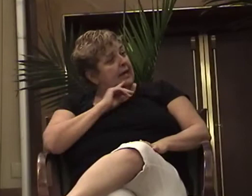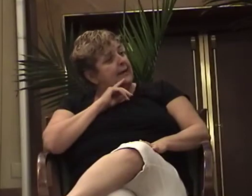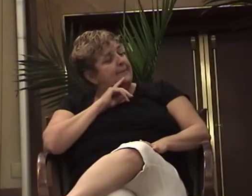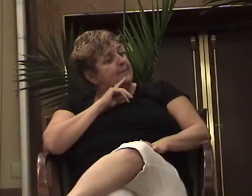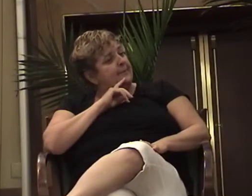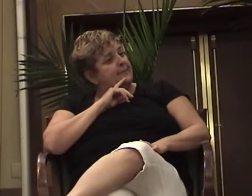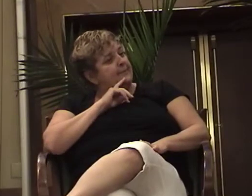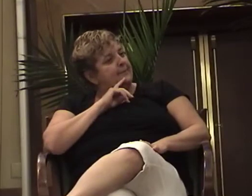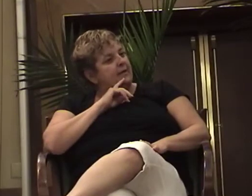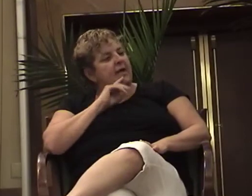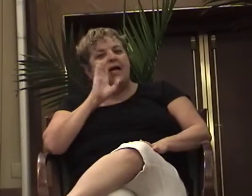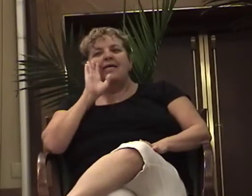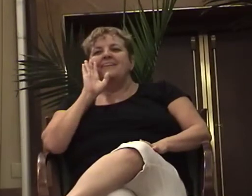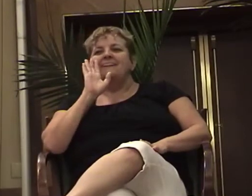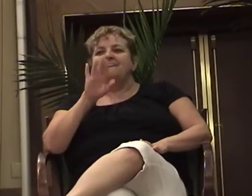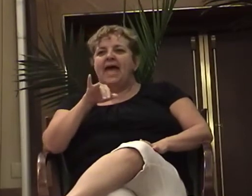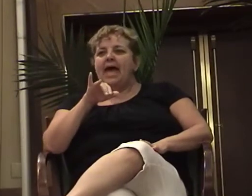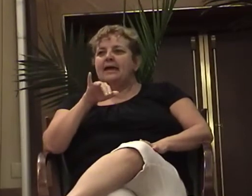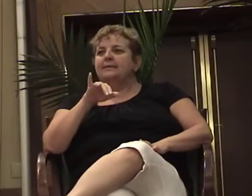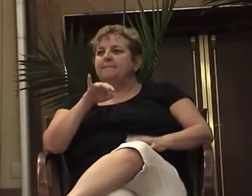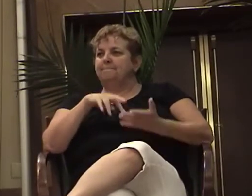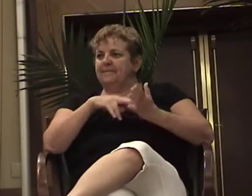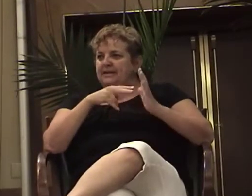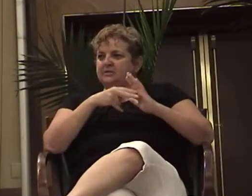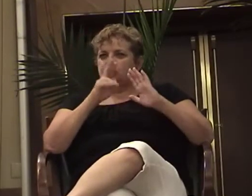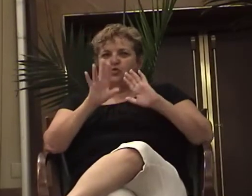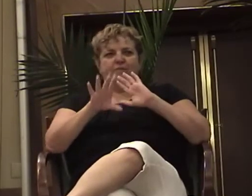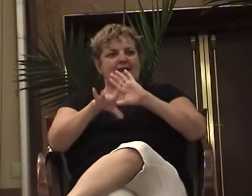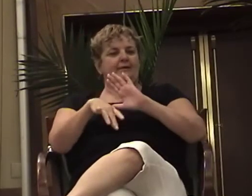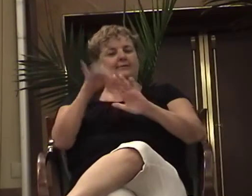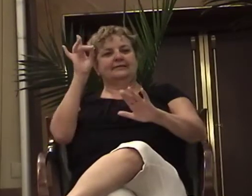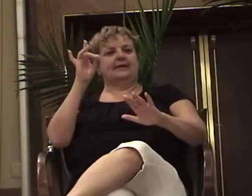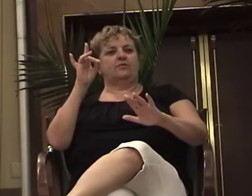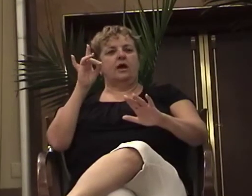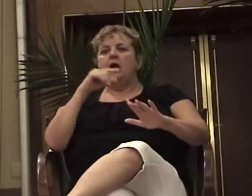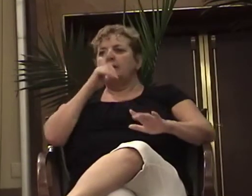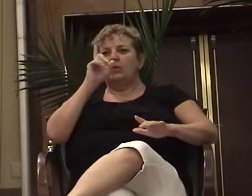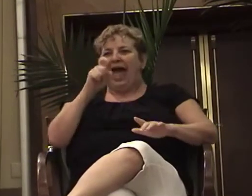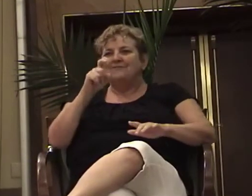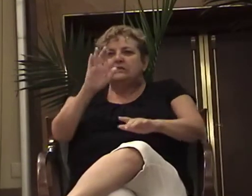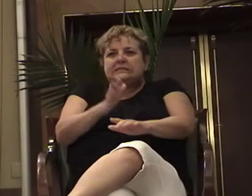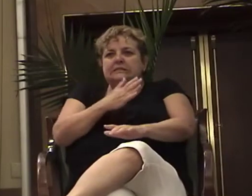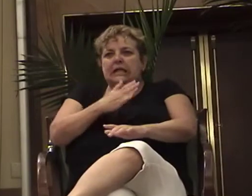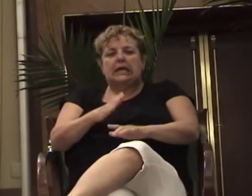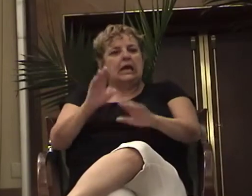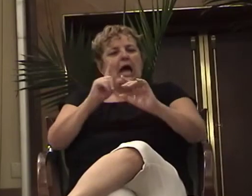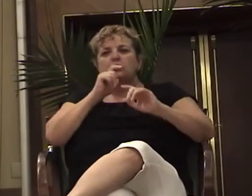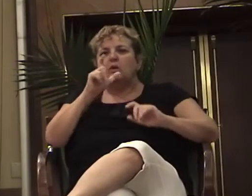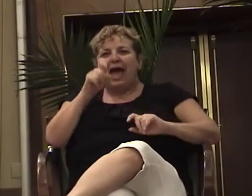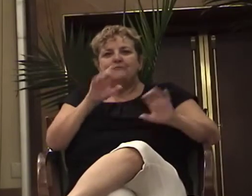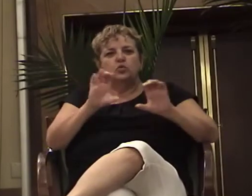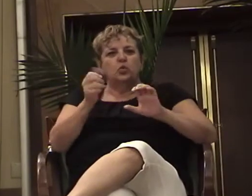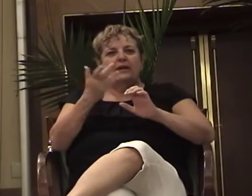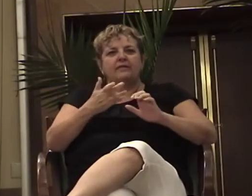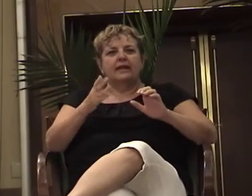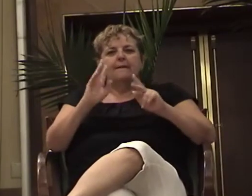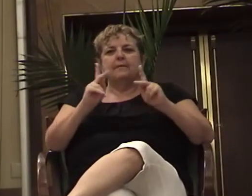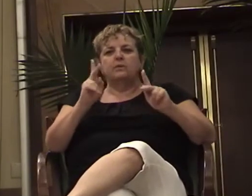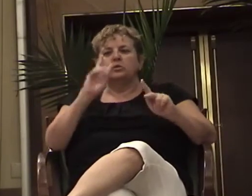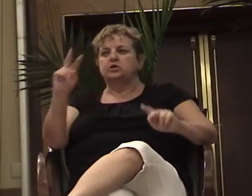That is discovery to me. I don't have to be doing it. Nothing. They'll just look at me and go, "Do you